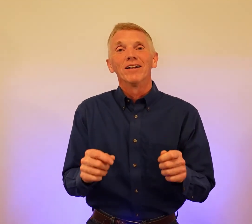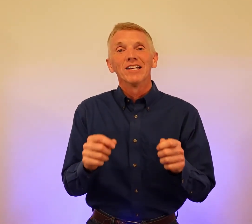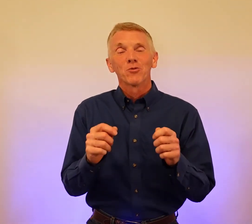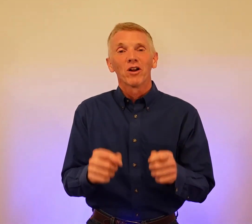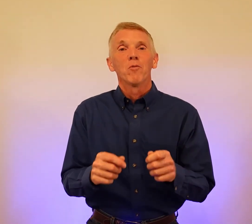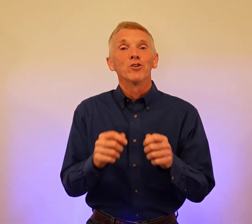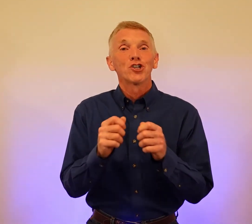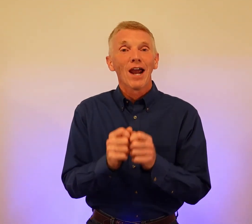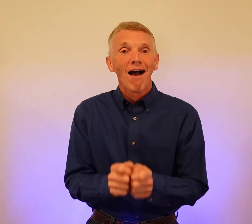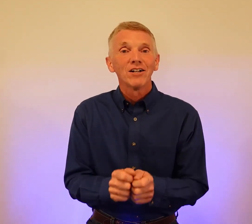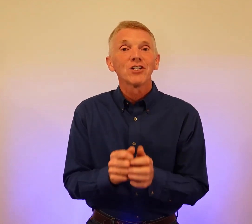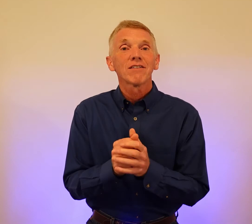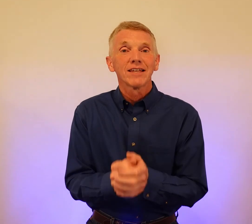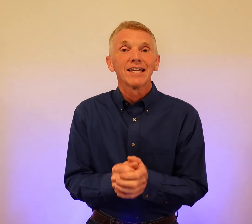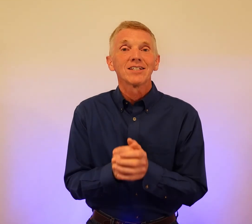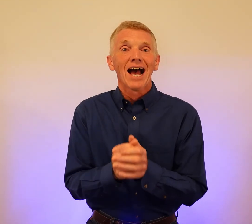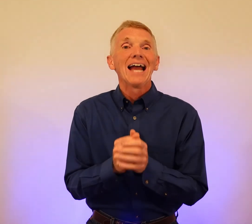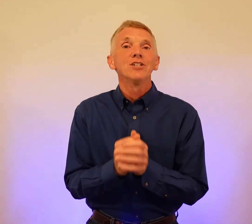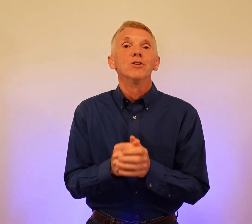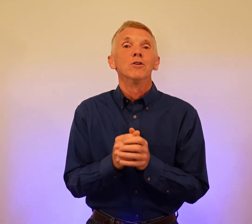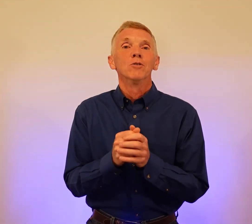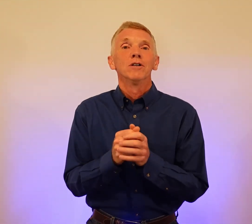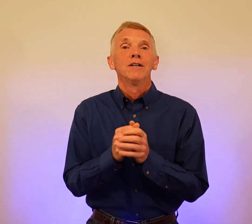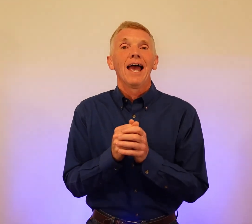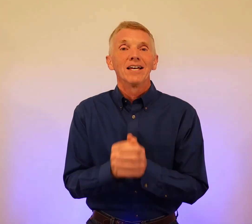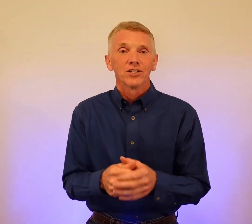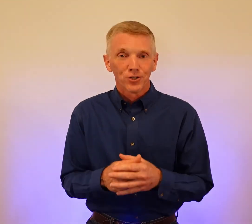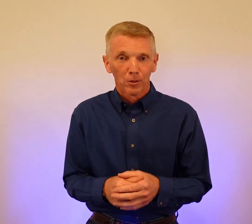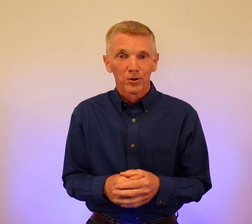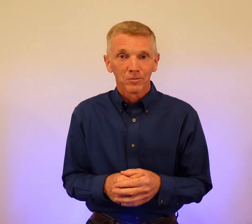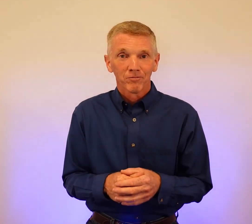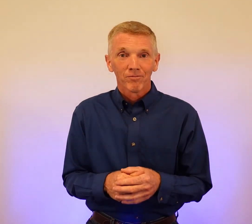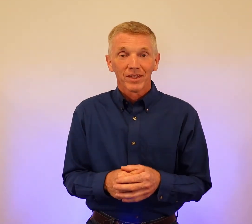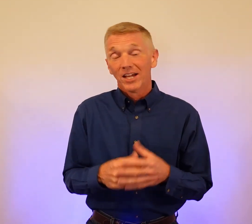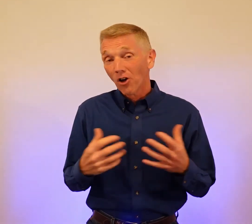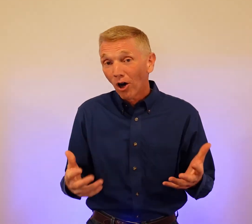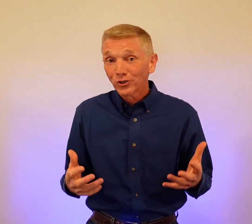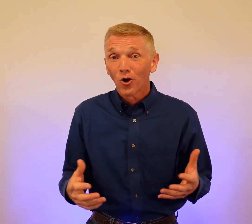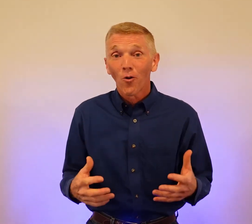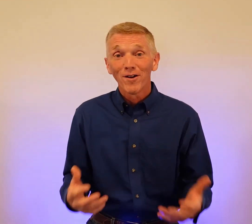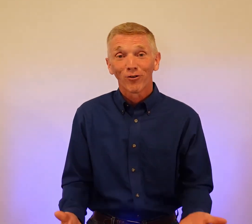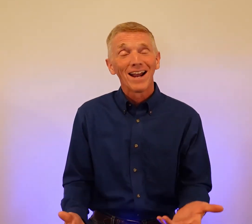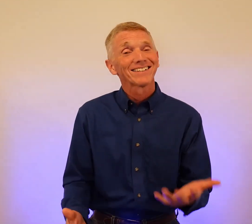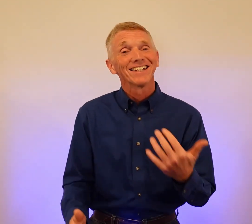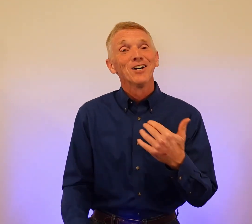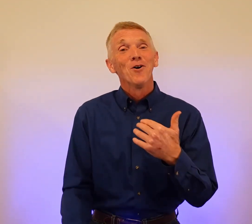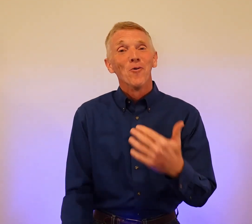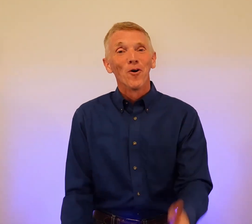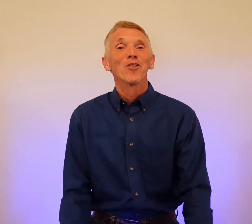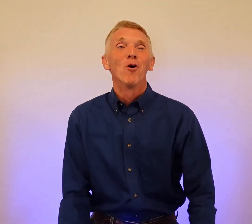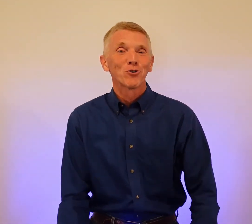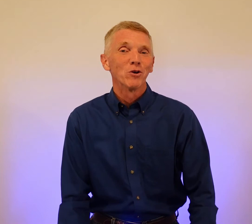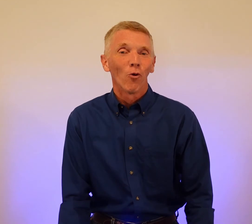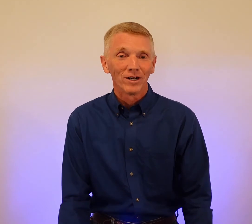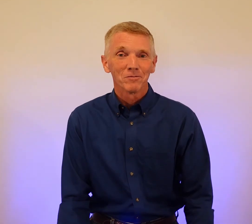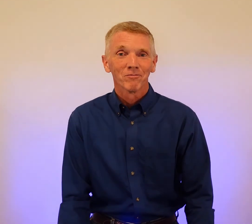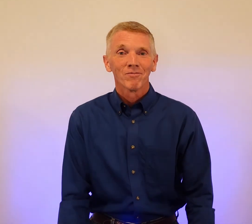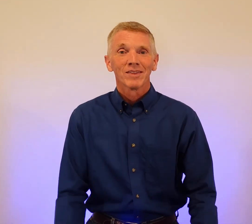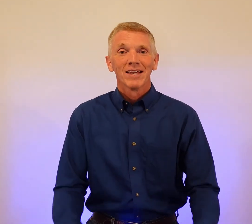is one of the most challenging things I do as an interpreter. It's also, quite frankly, one of the most rewarding. Here